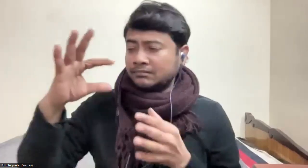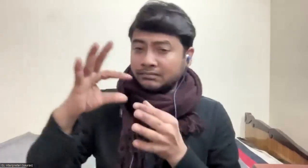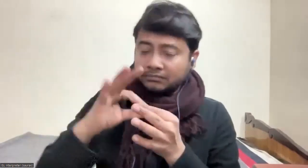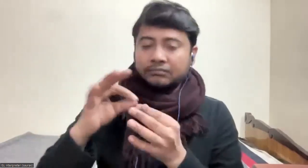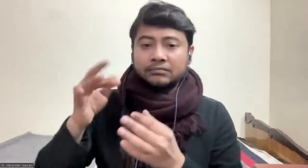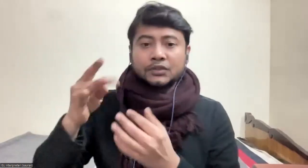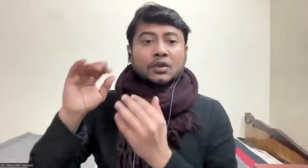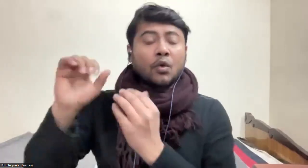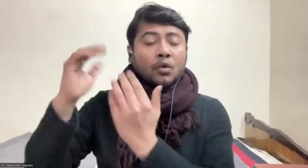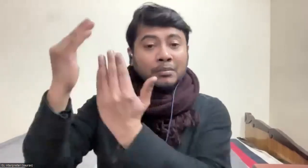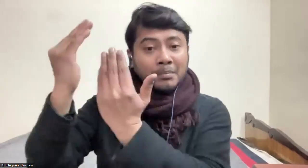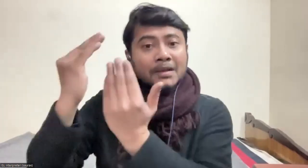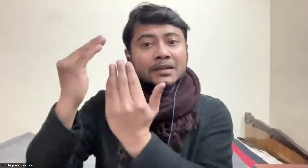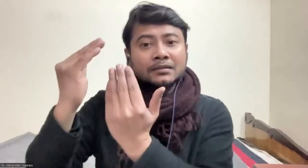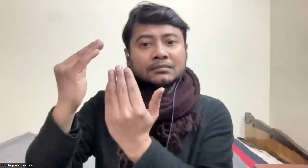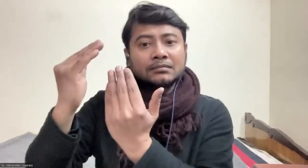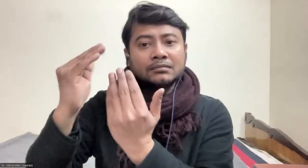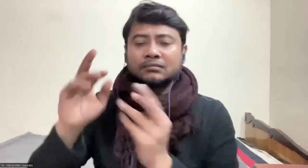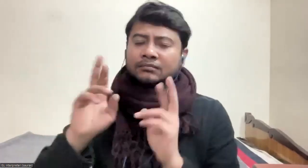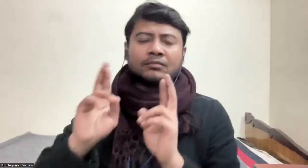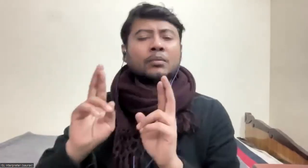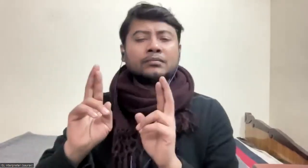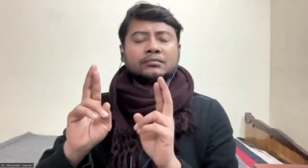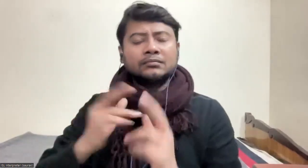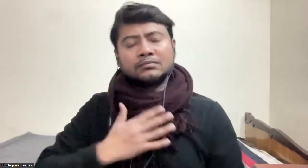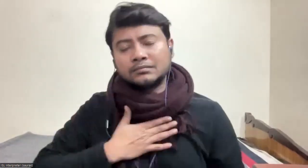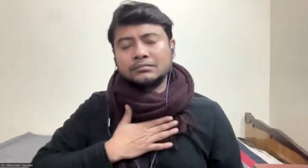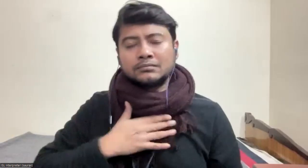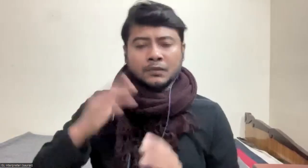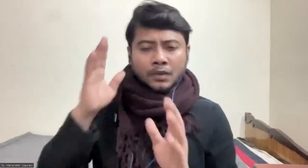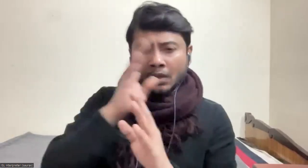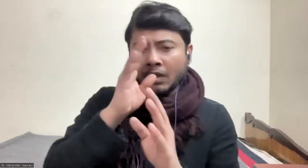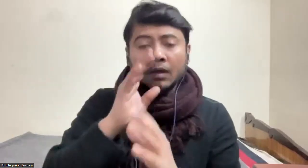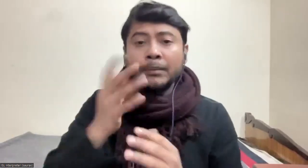So when we are chanting, we are actually inviting Krishna. We are calling out to Krishna.